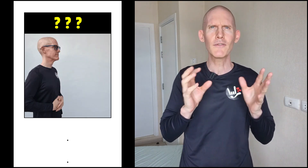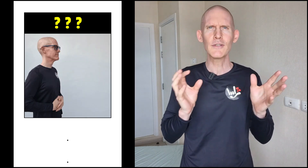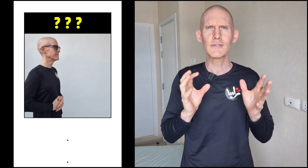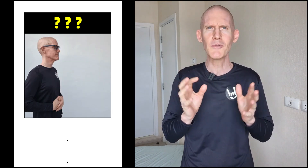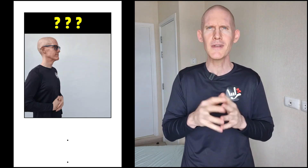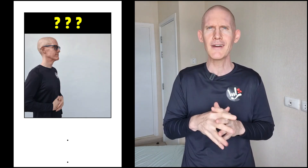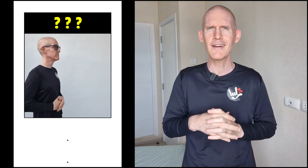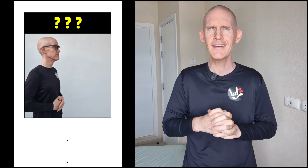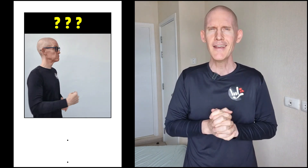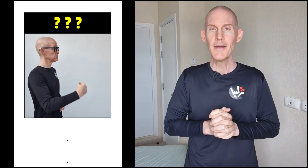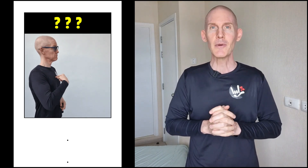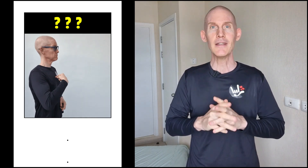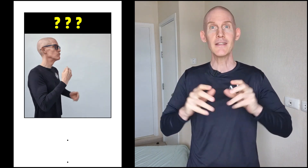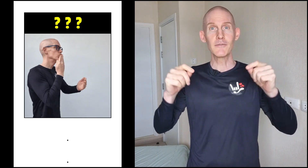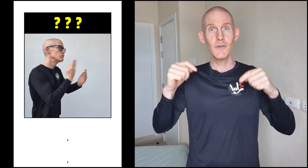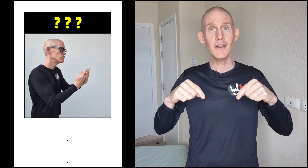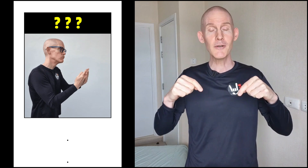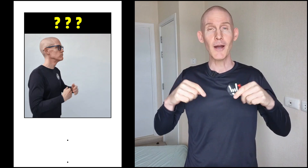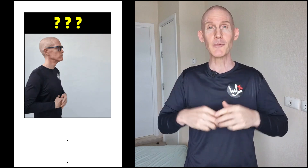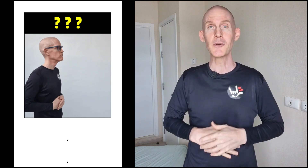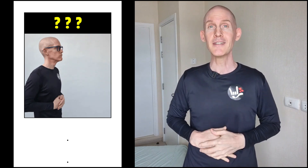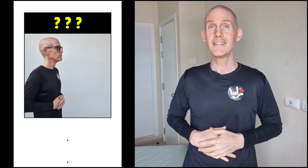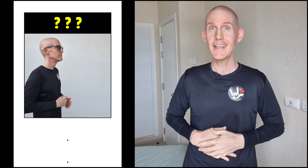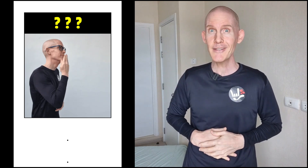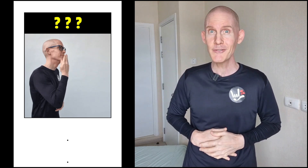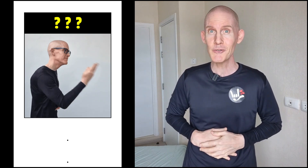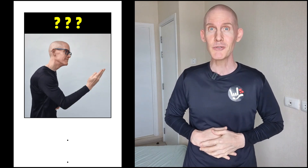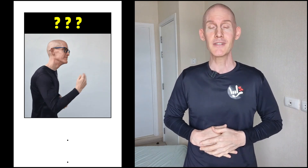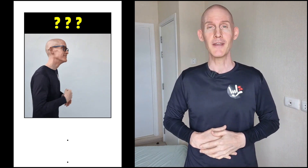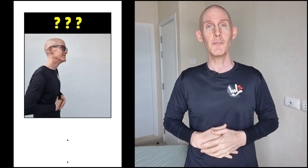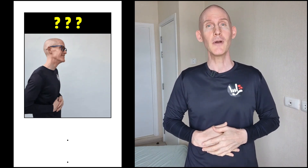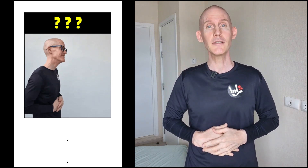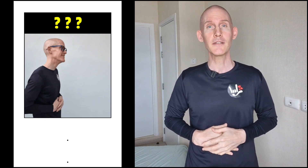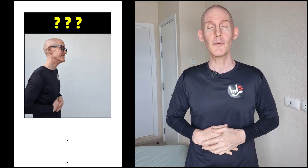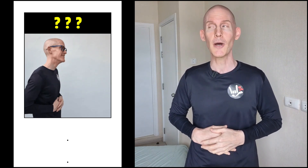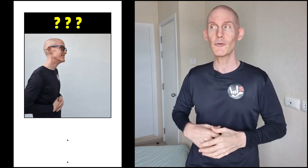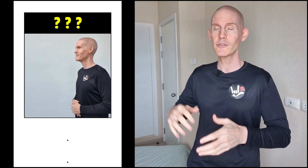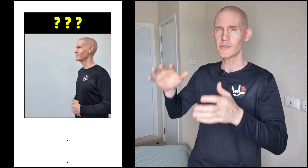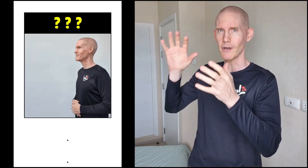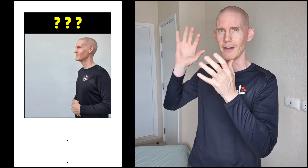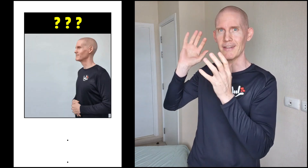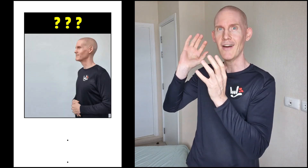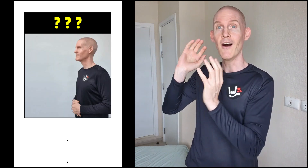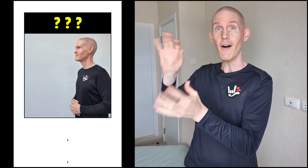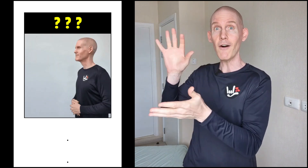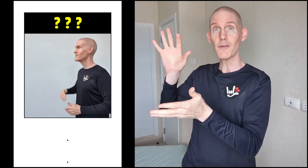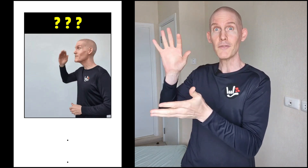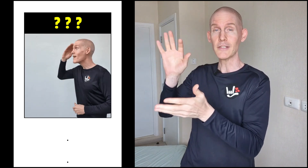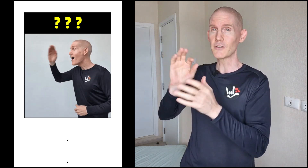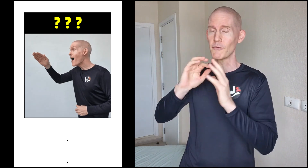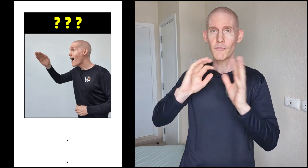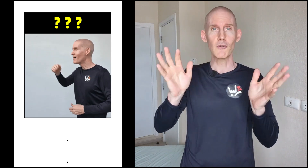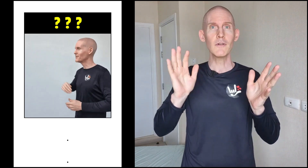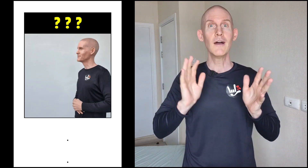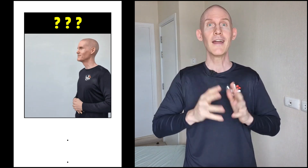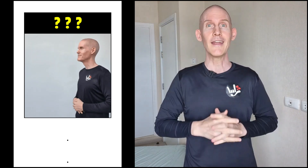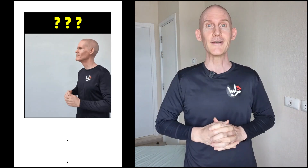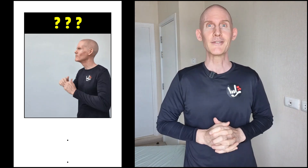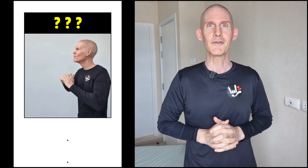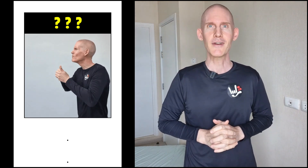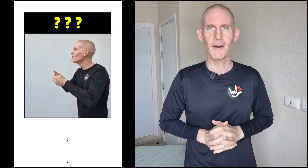There's a lot of things going on. But in this video, I'm going to teach you step by step how to sign all of this, the